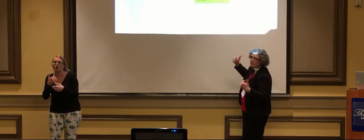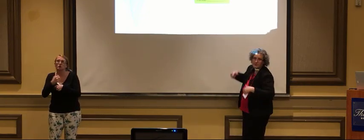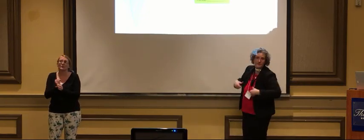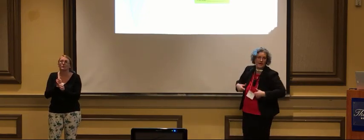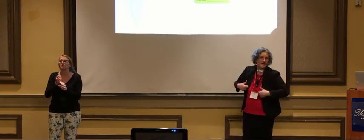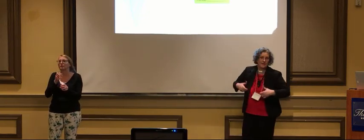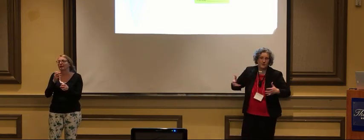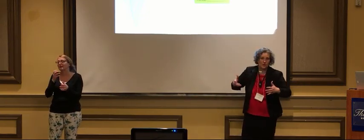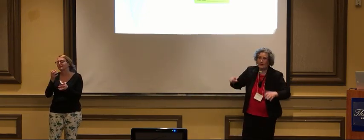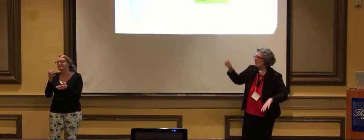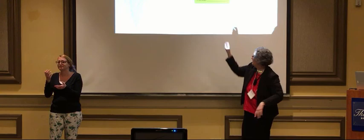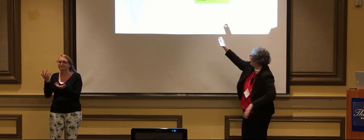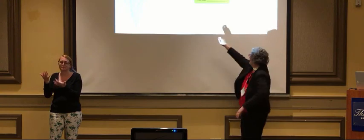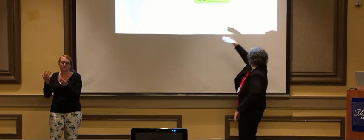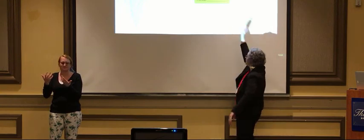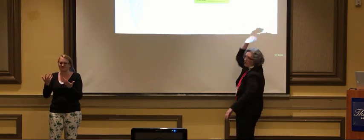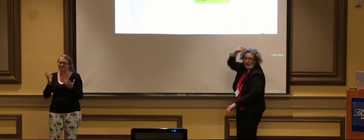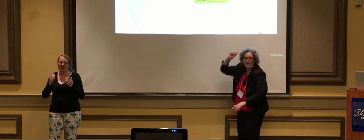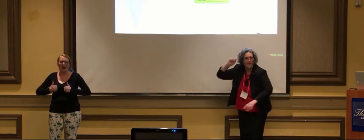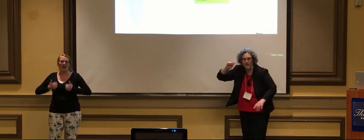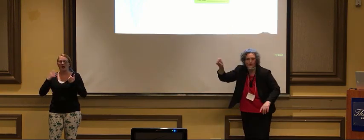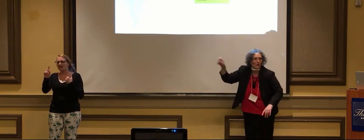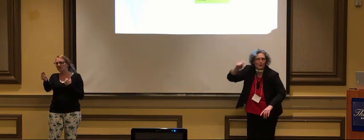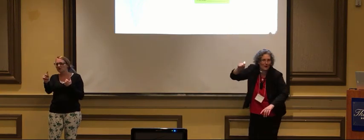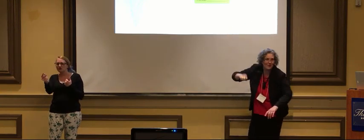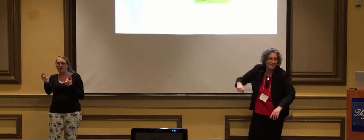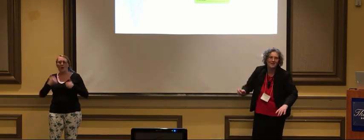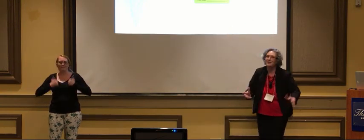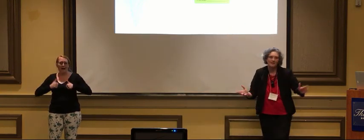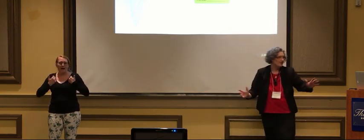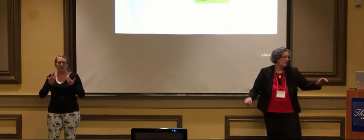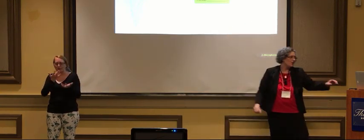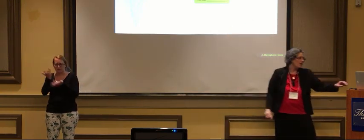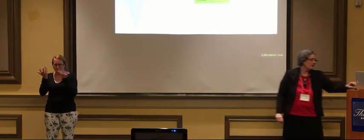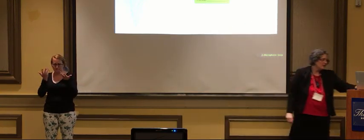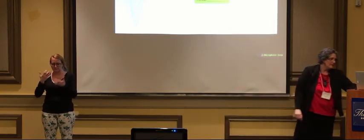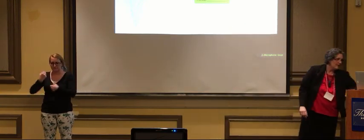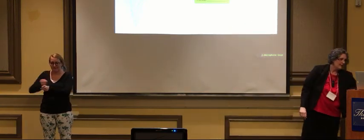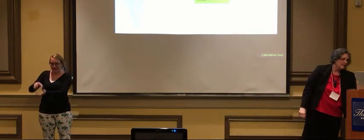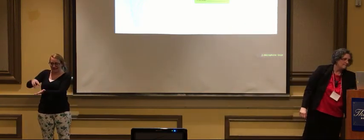I know sometimes I can give a dog a bath, scratch it out, and just rub it right there.